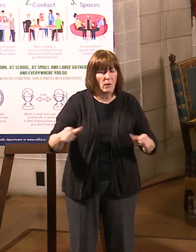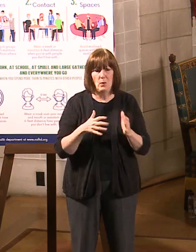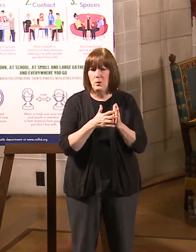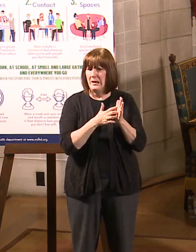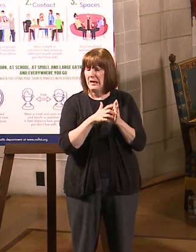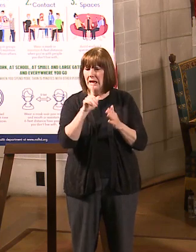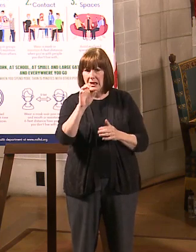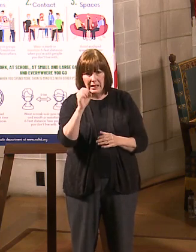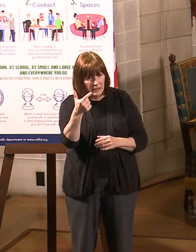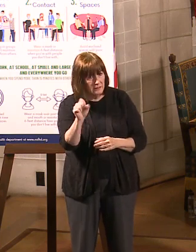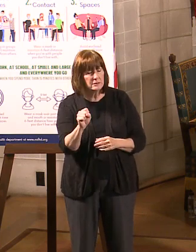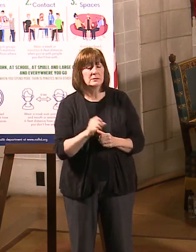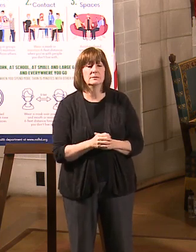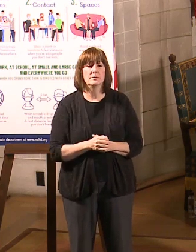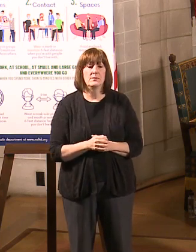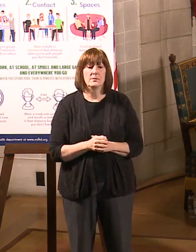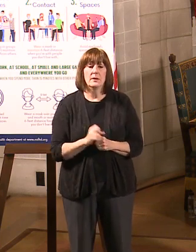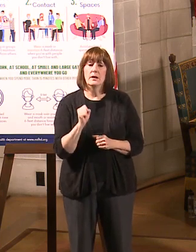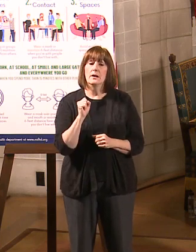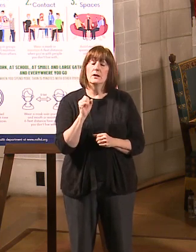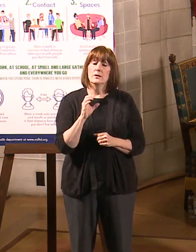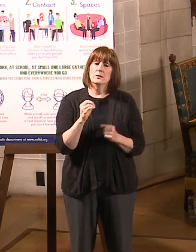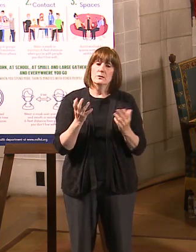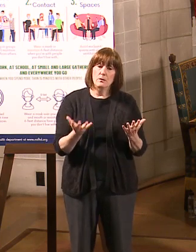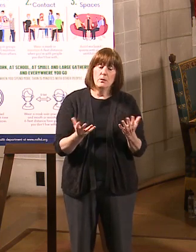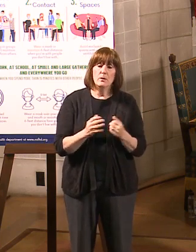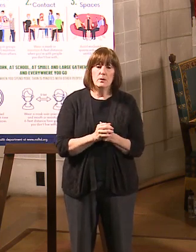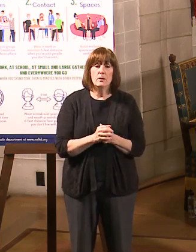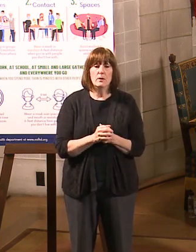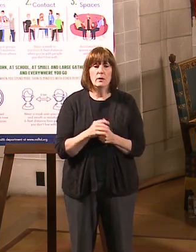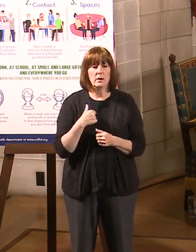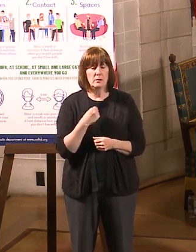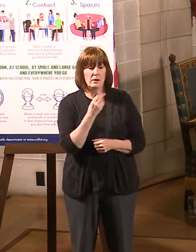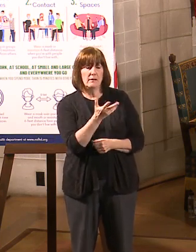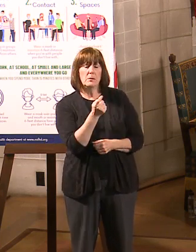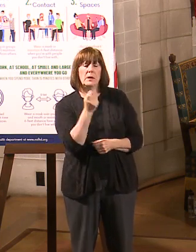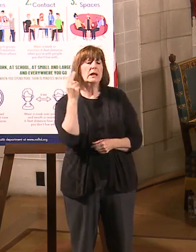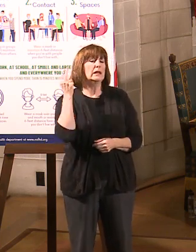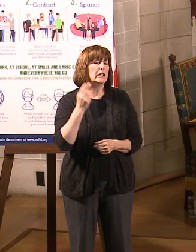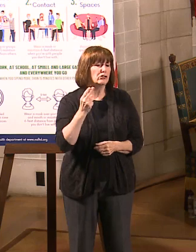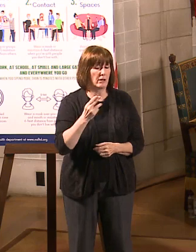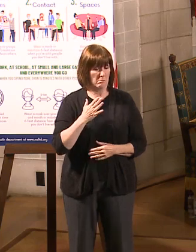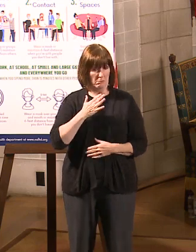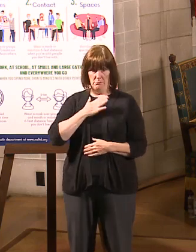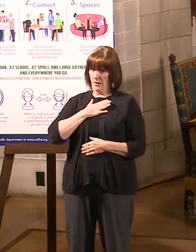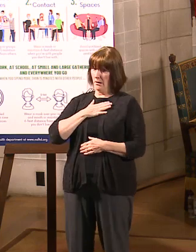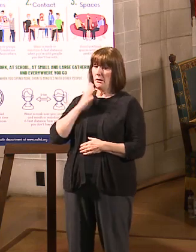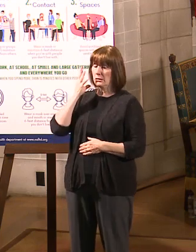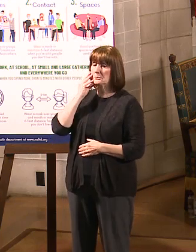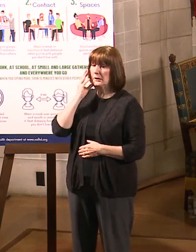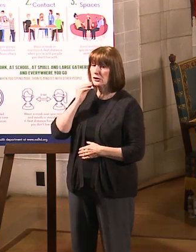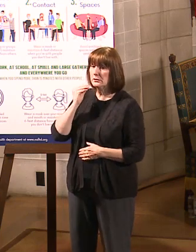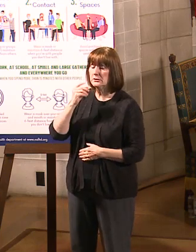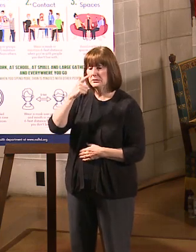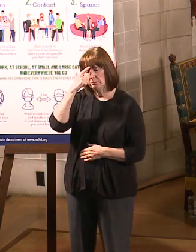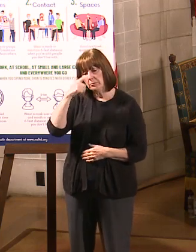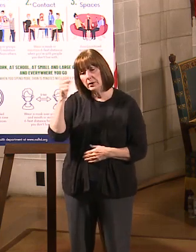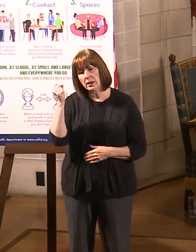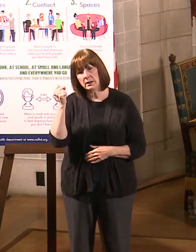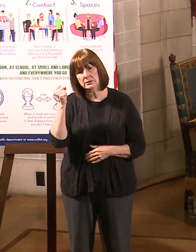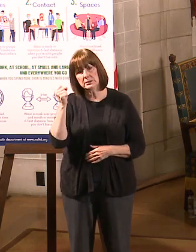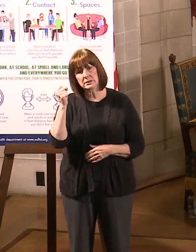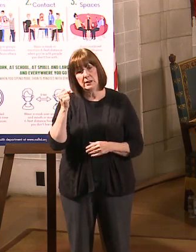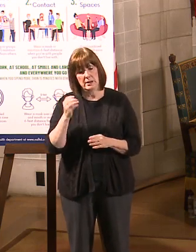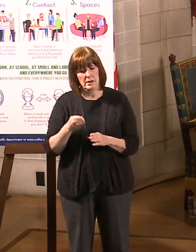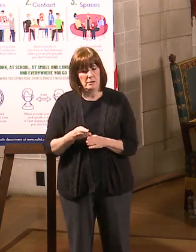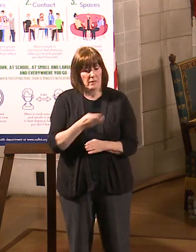And so that being said, I'm giving you a little history of what my experience was, because prior